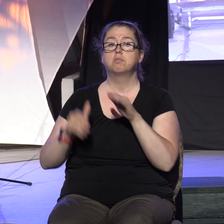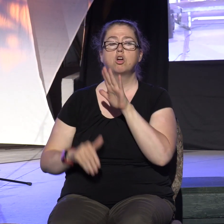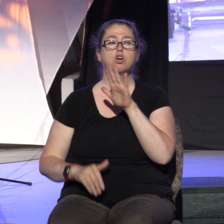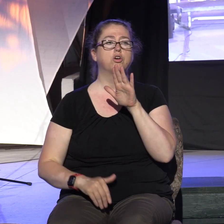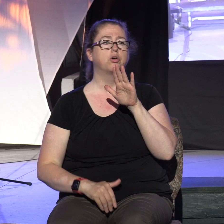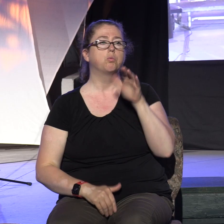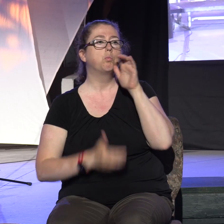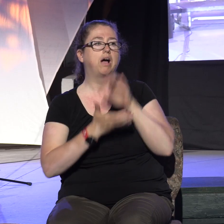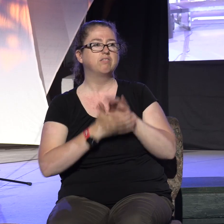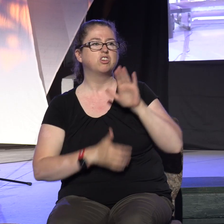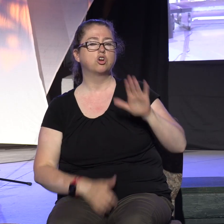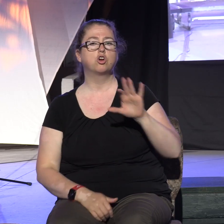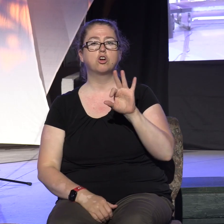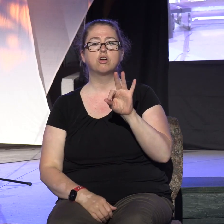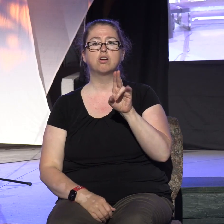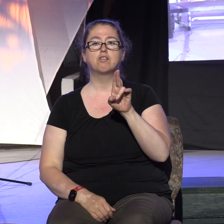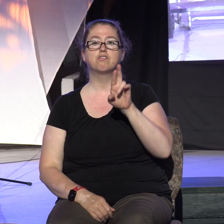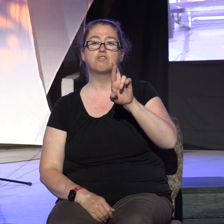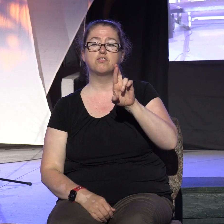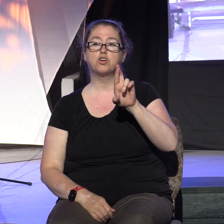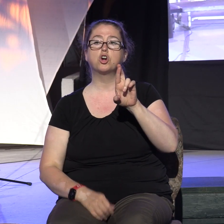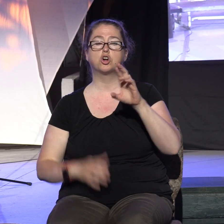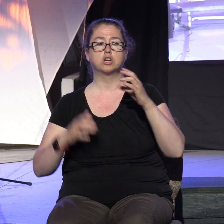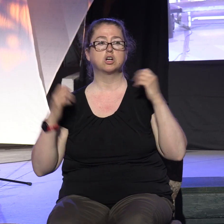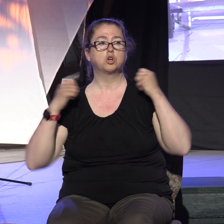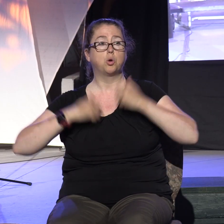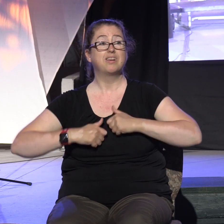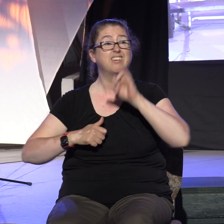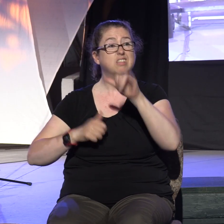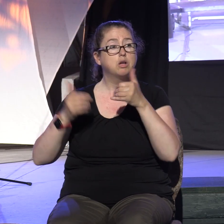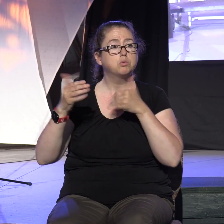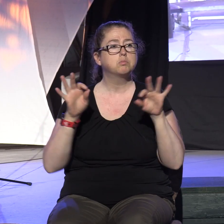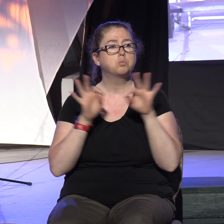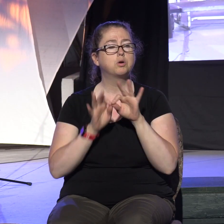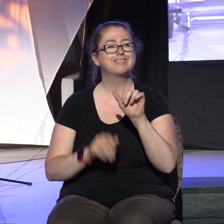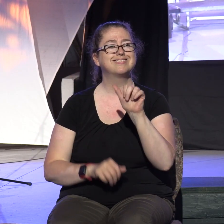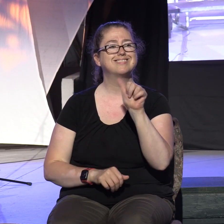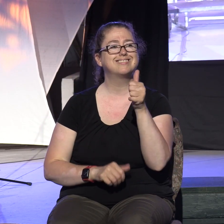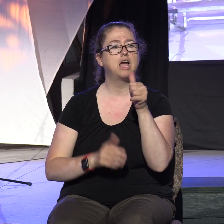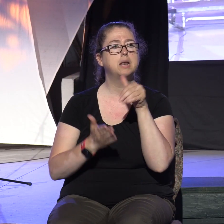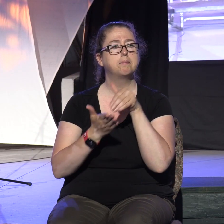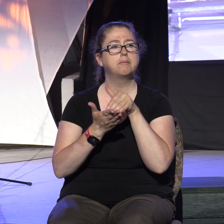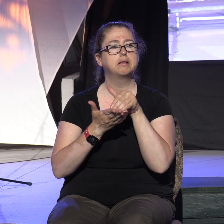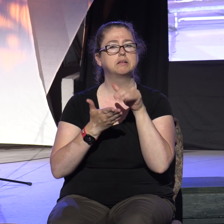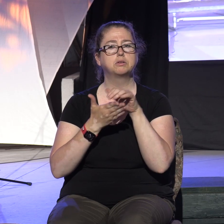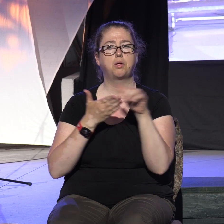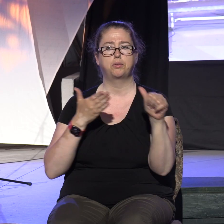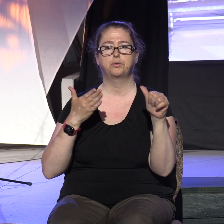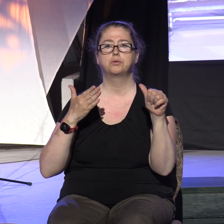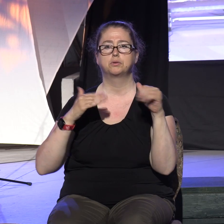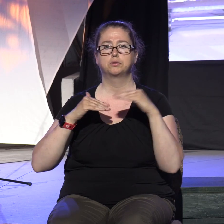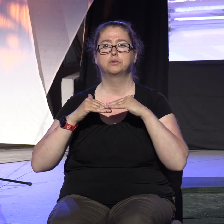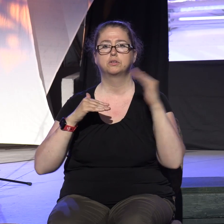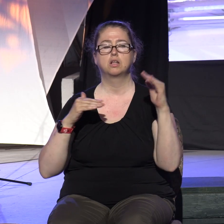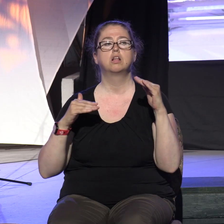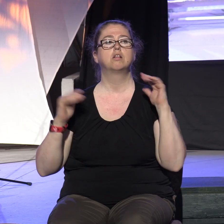Well, at the funeral, at his request, I opened up the floor and asked if anybody wanted to share a